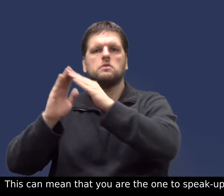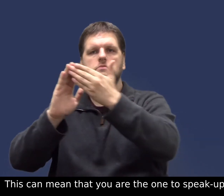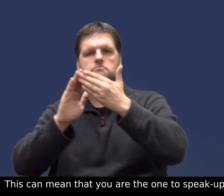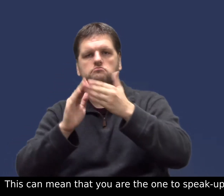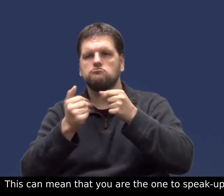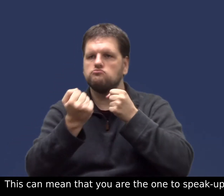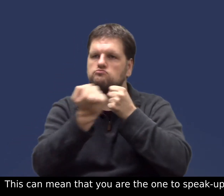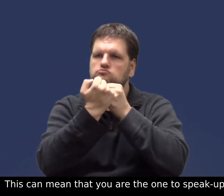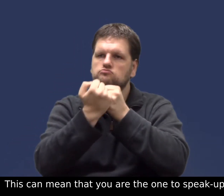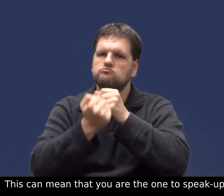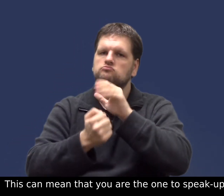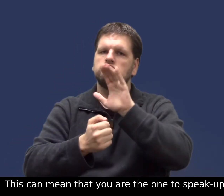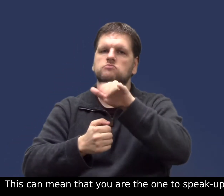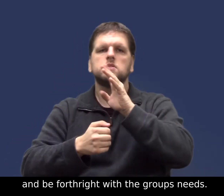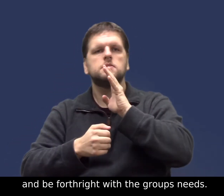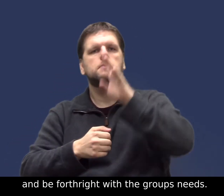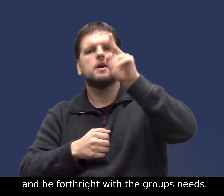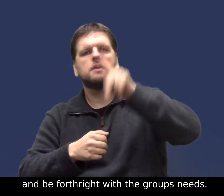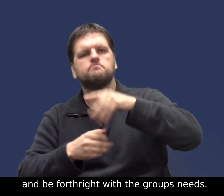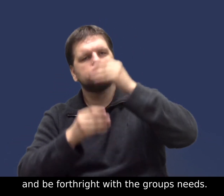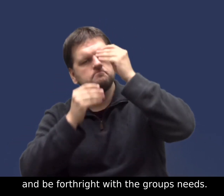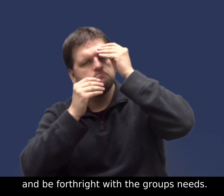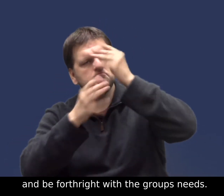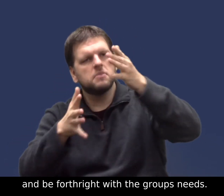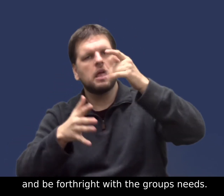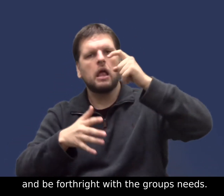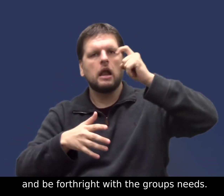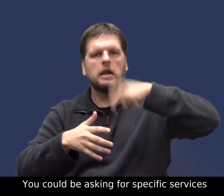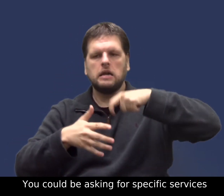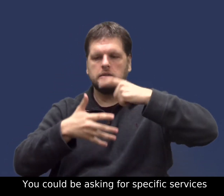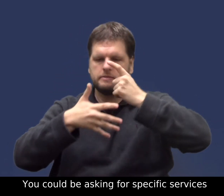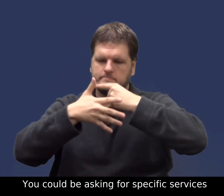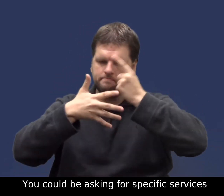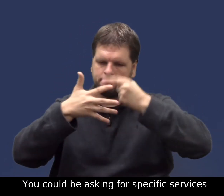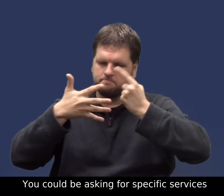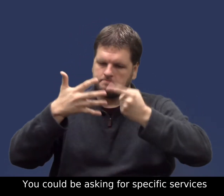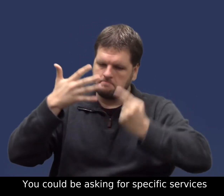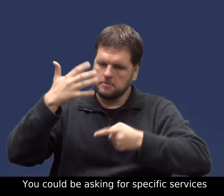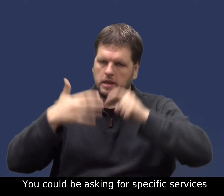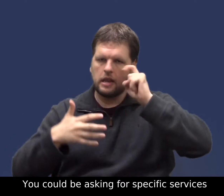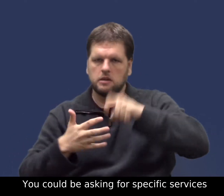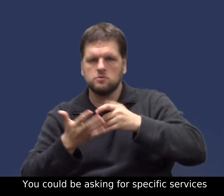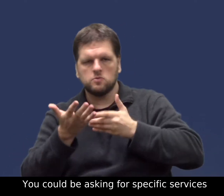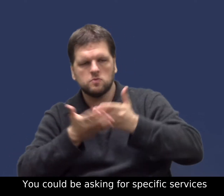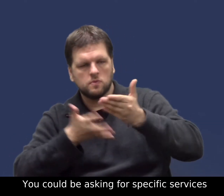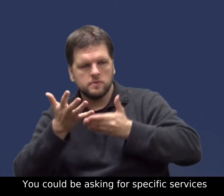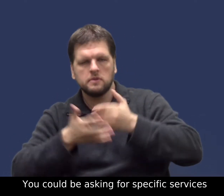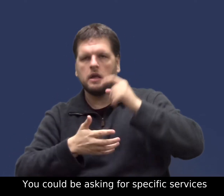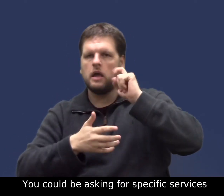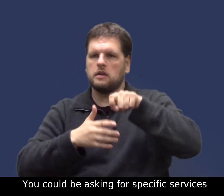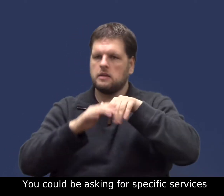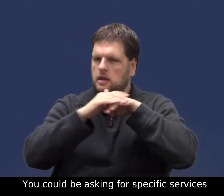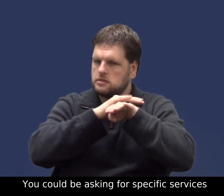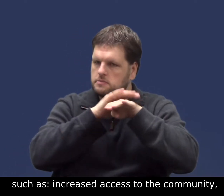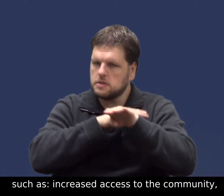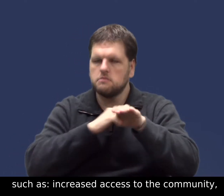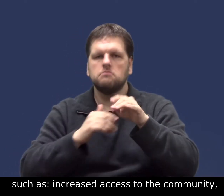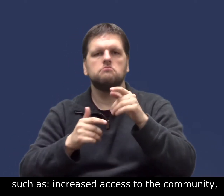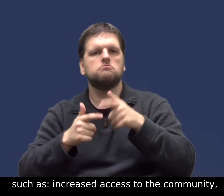and be forthright with the group's needs. You could be asking for specific services, such as